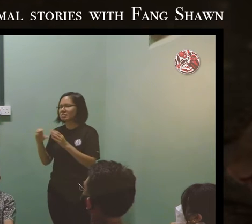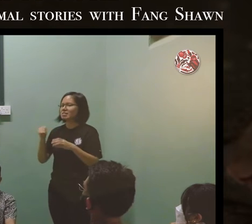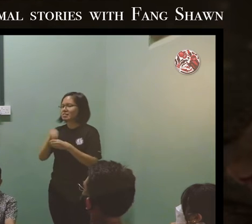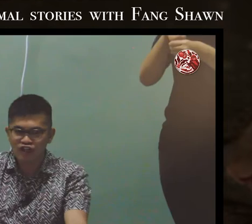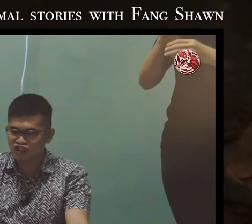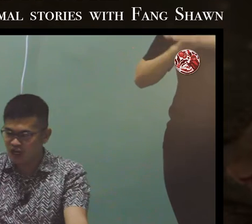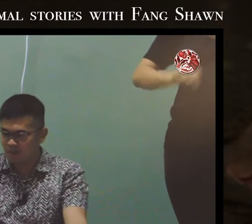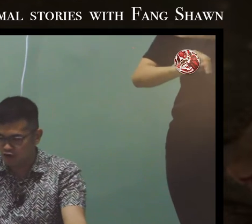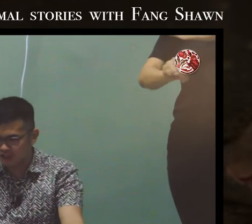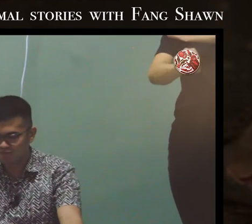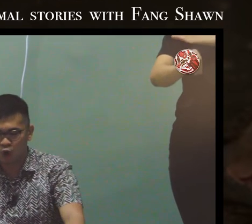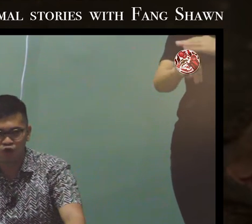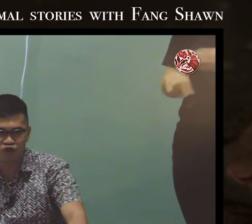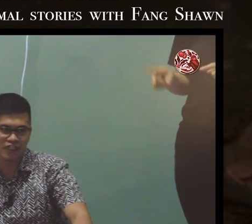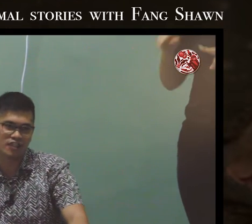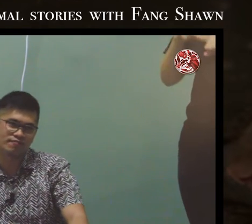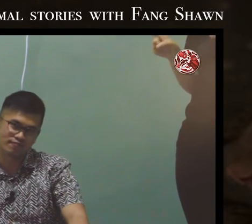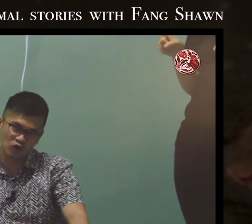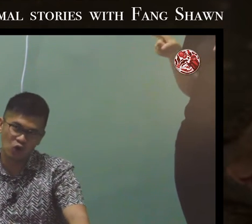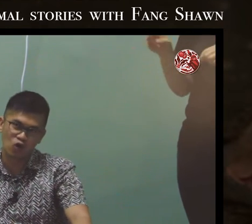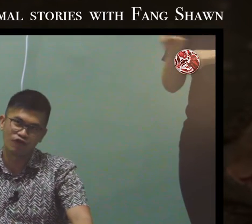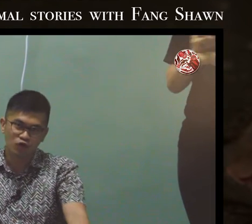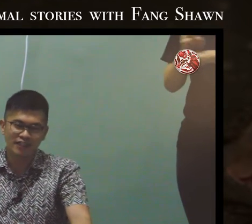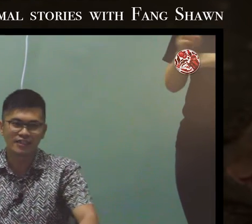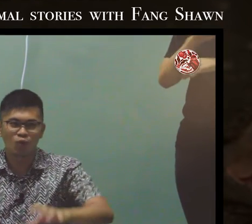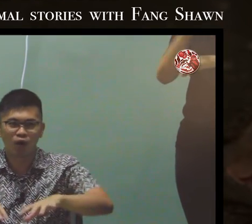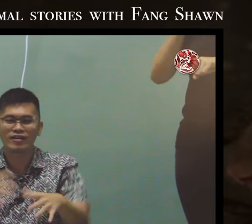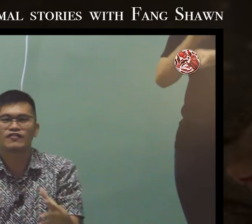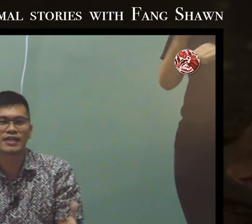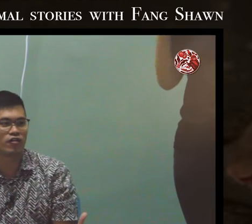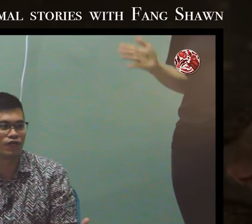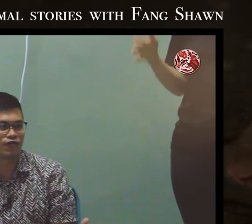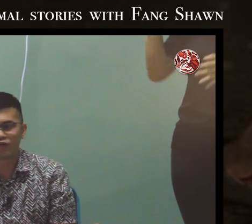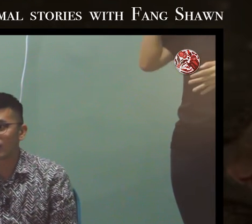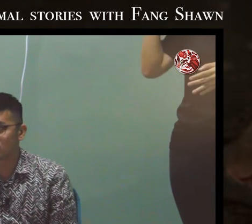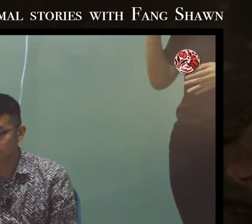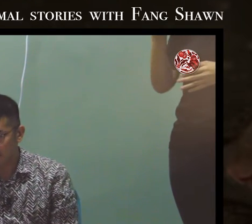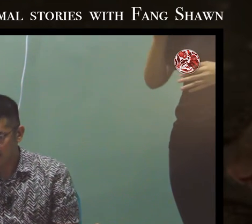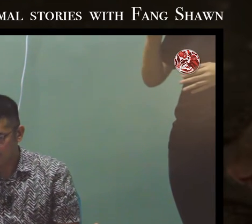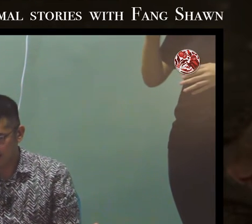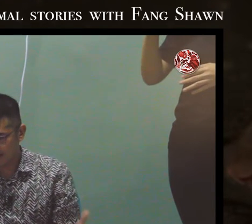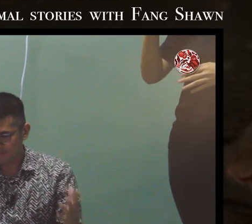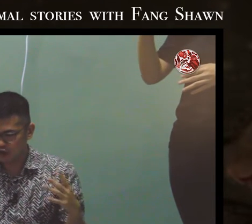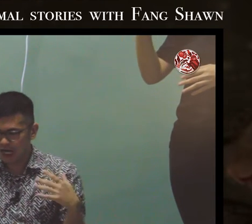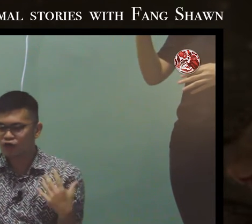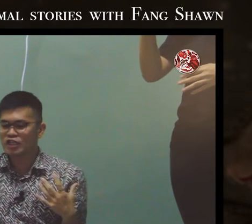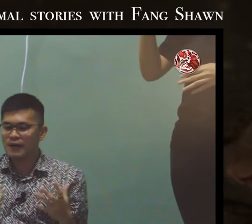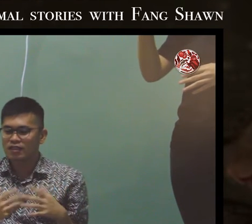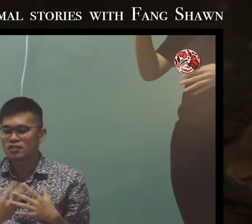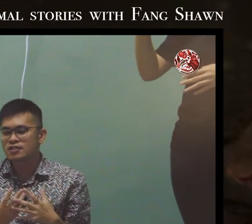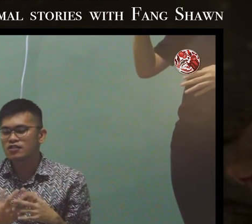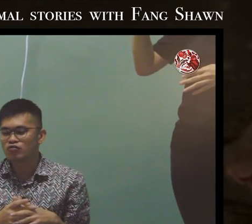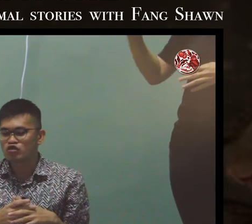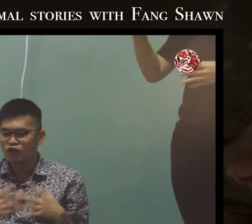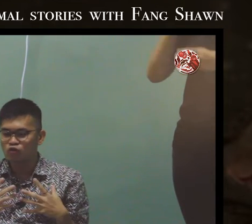think the average Singaporean don't really know fully the wildlife side of our country. Right, and how do you expect